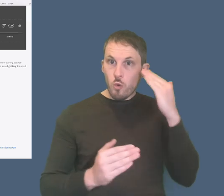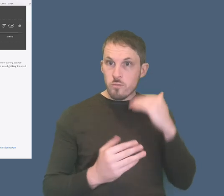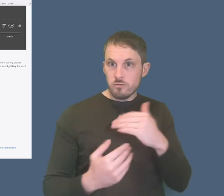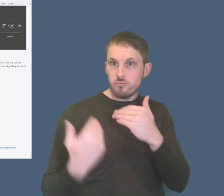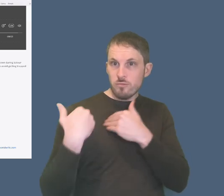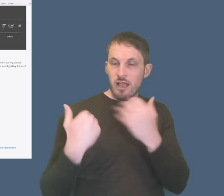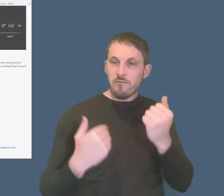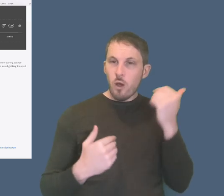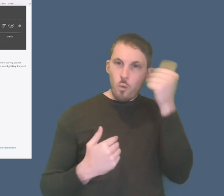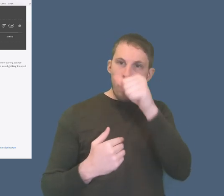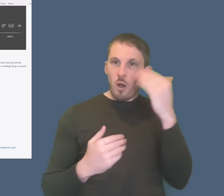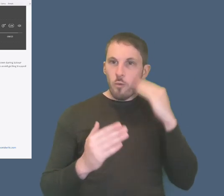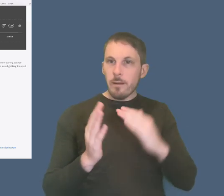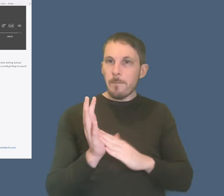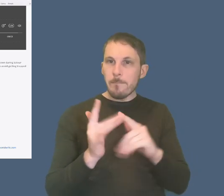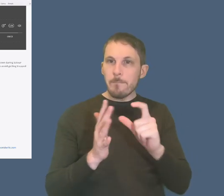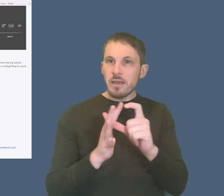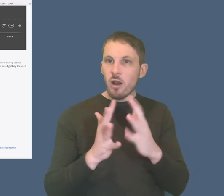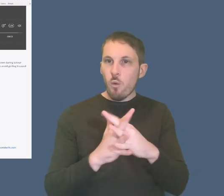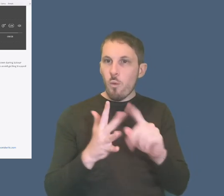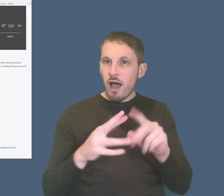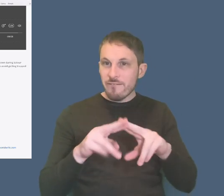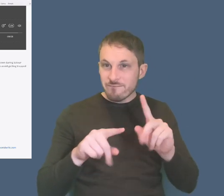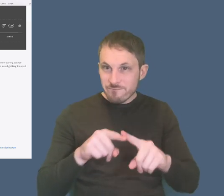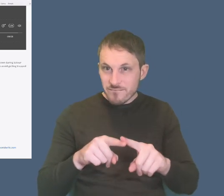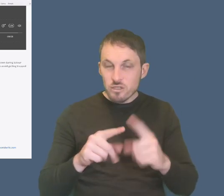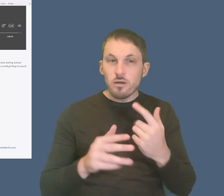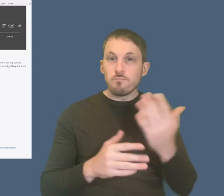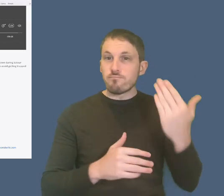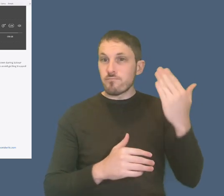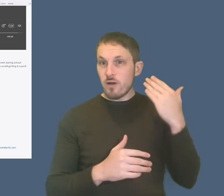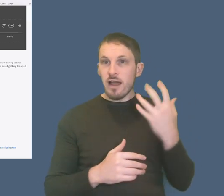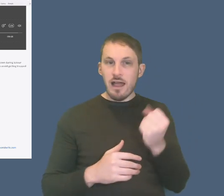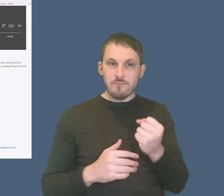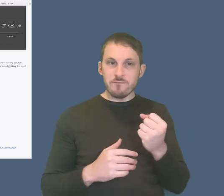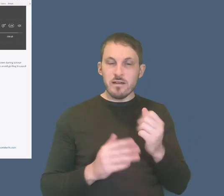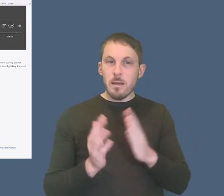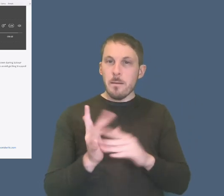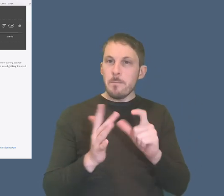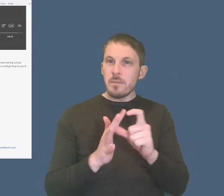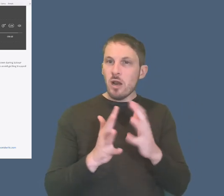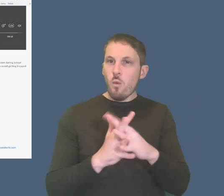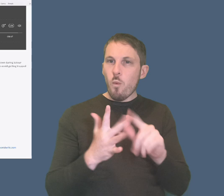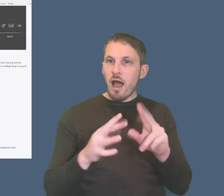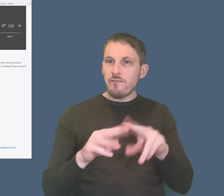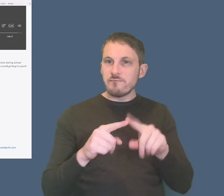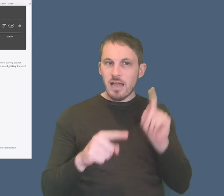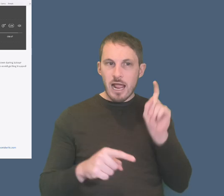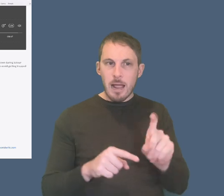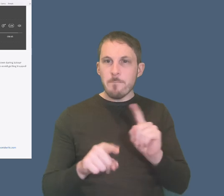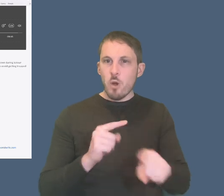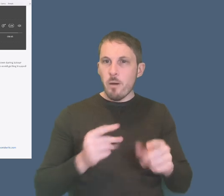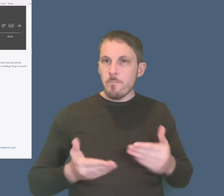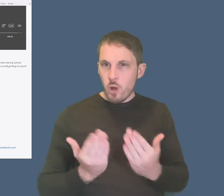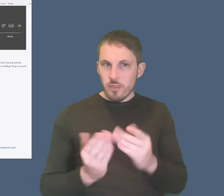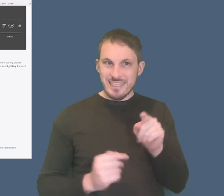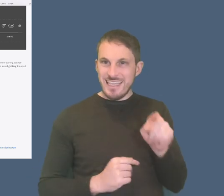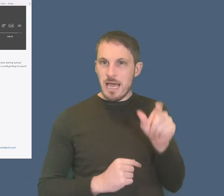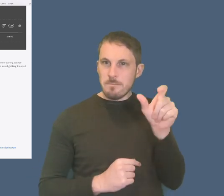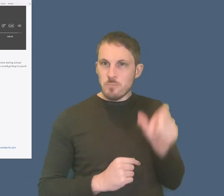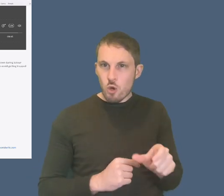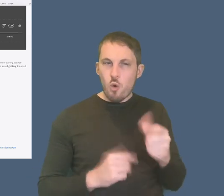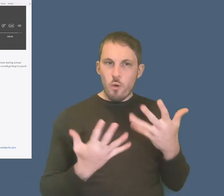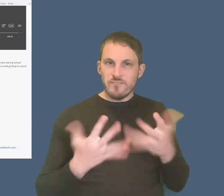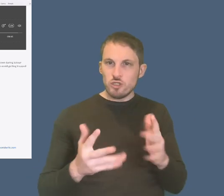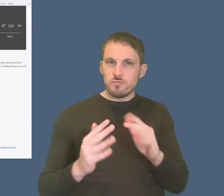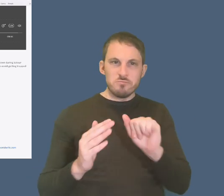woman midwives. So traditionally, there would have been a midwife at most births. It would have been the person who went